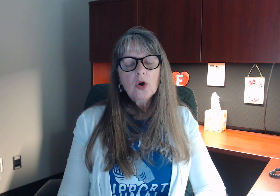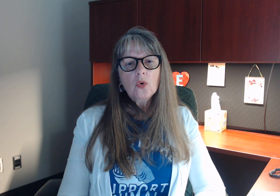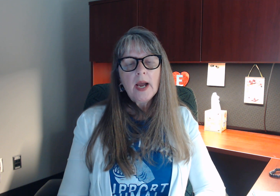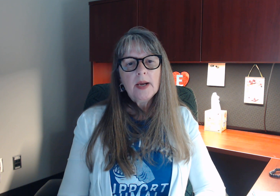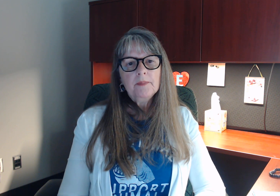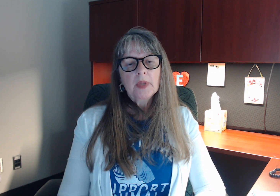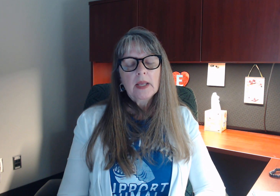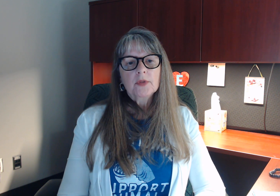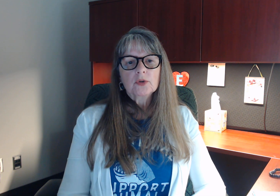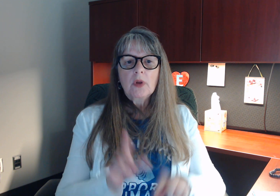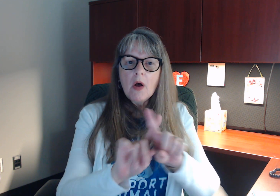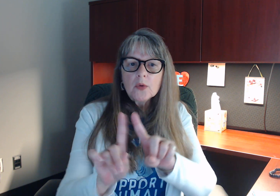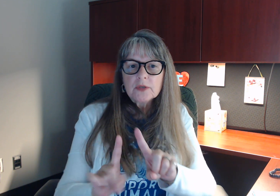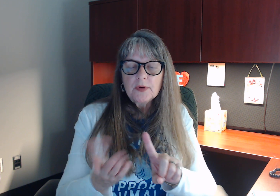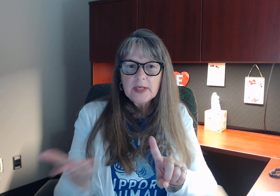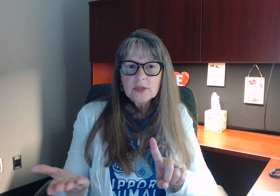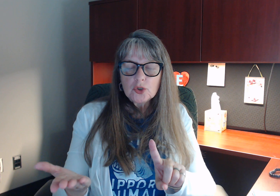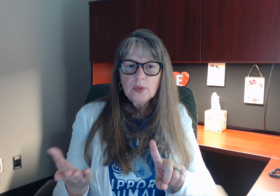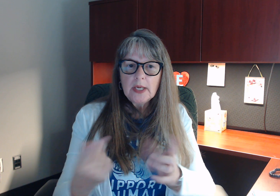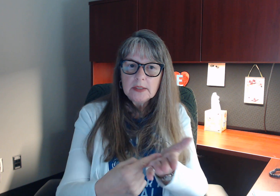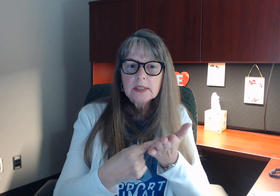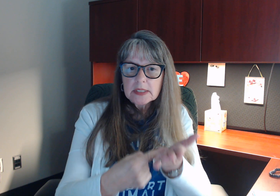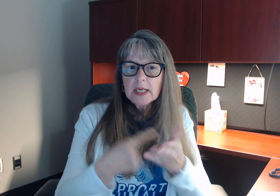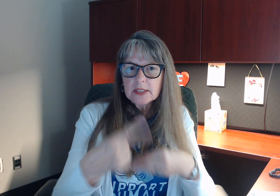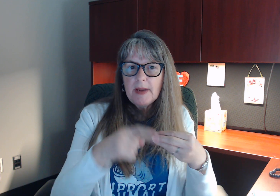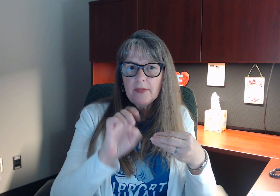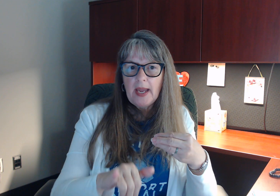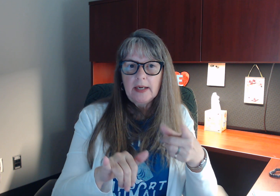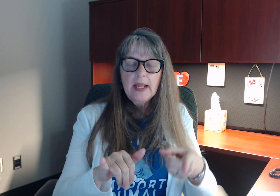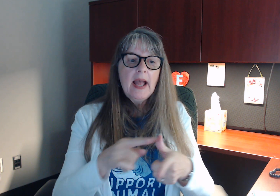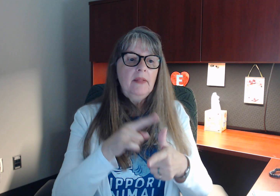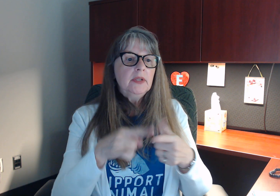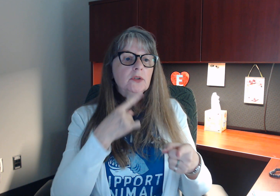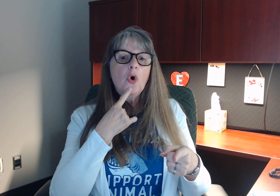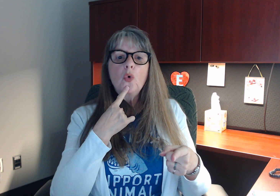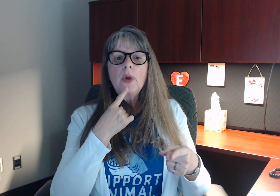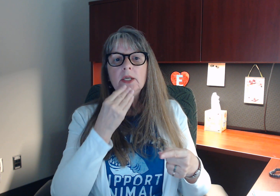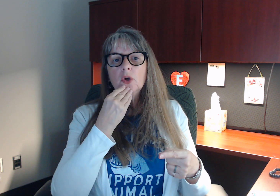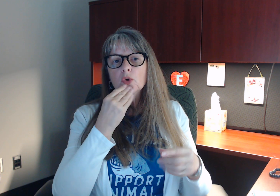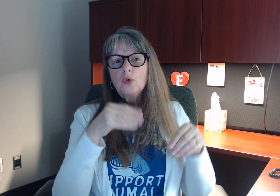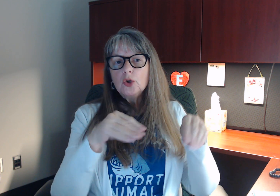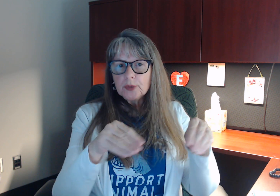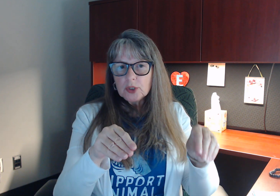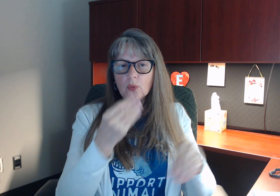So there's all those different things that you can discuss about that. And then, I need to go to the grocery store,